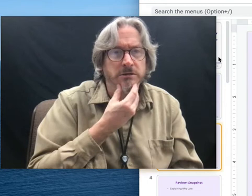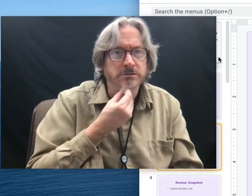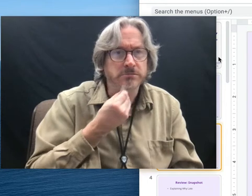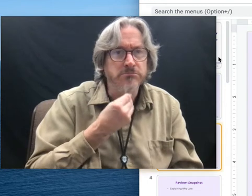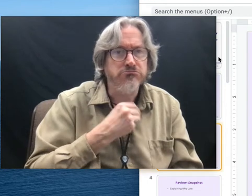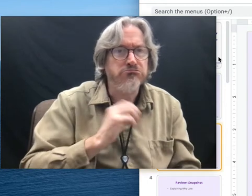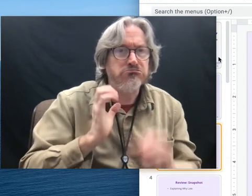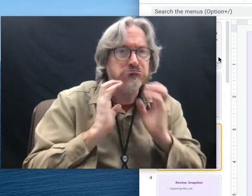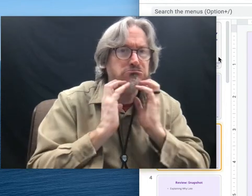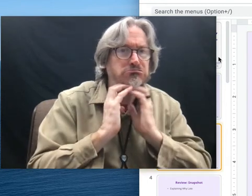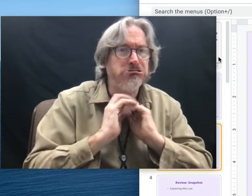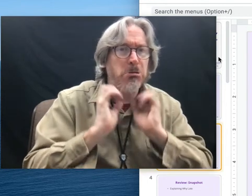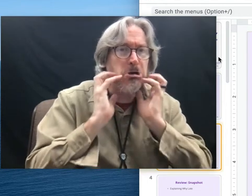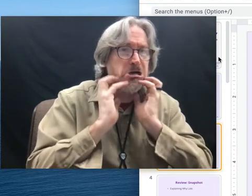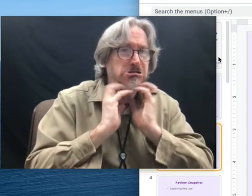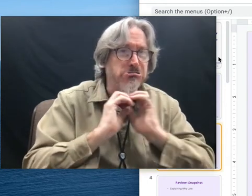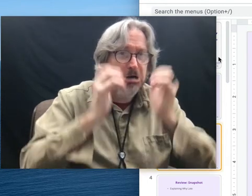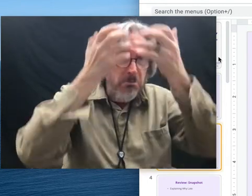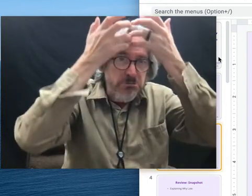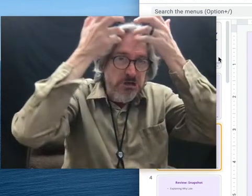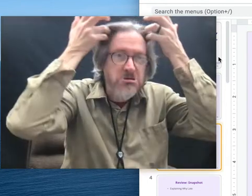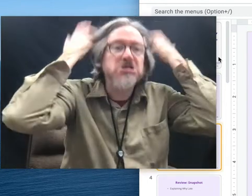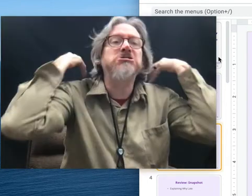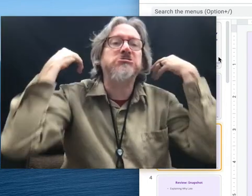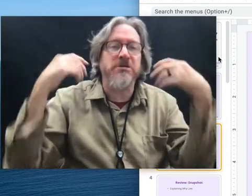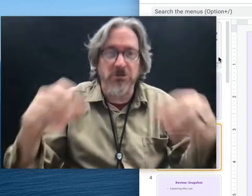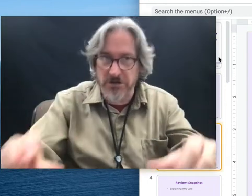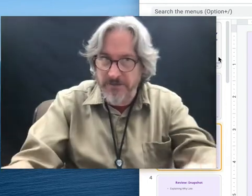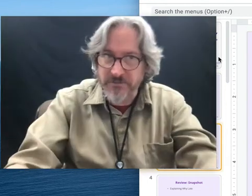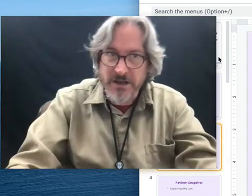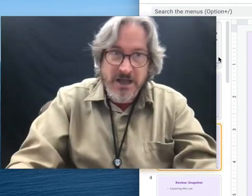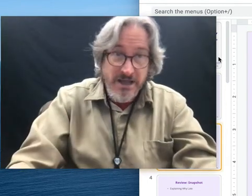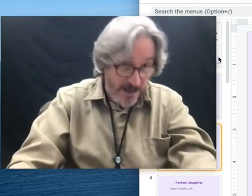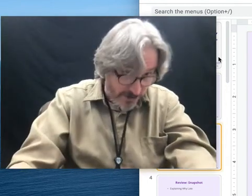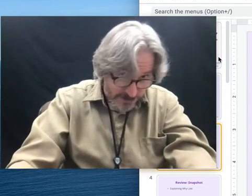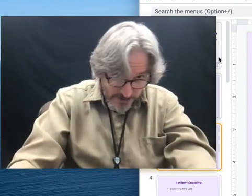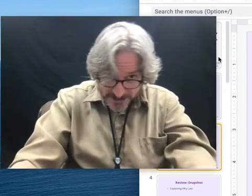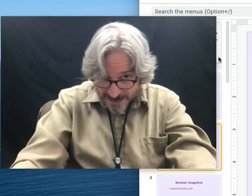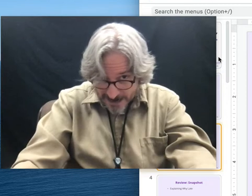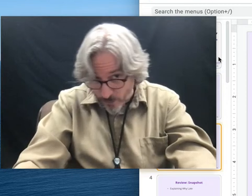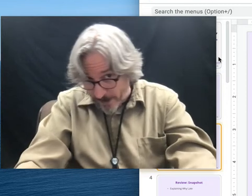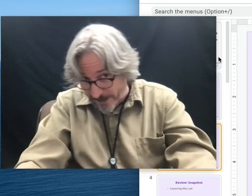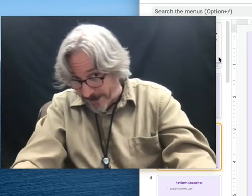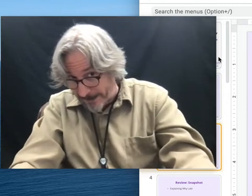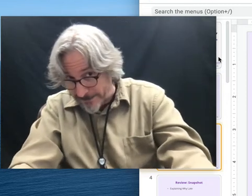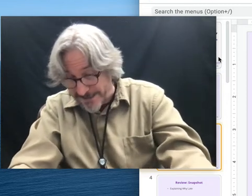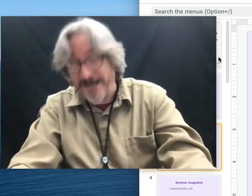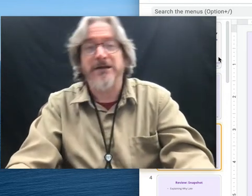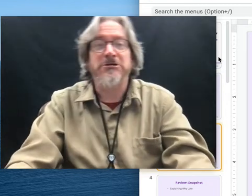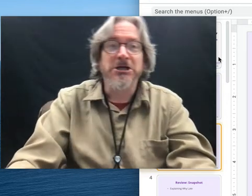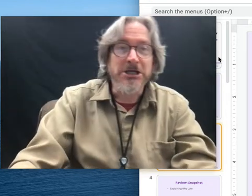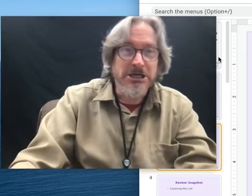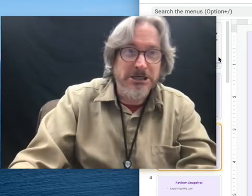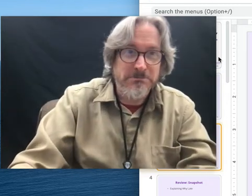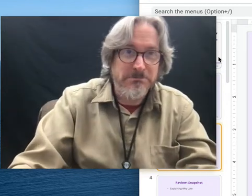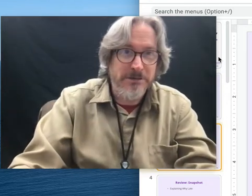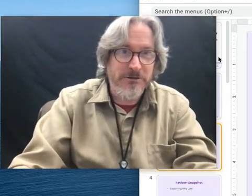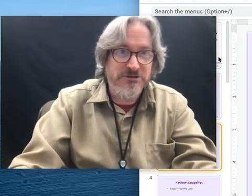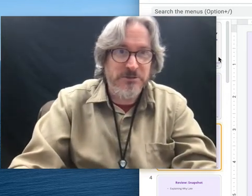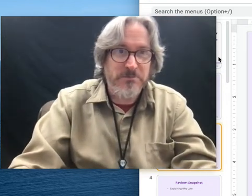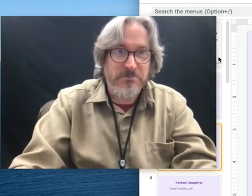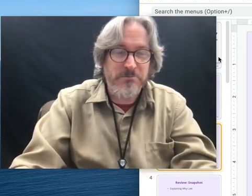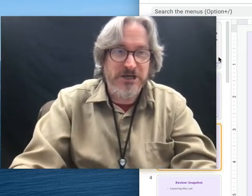gosh. Someone needs a trim. Someone needs a trim. Okay. Yeah, I'm just noticing how white my hair is getting.